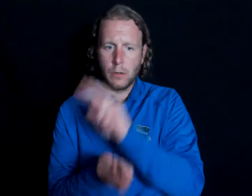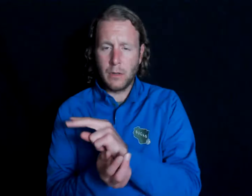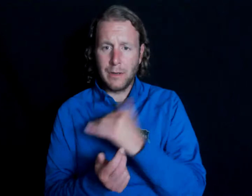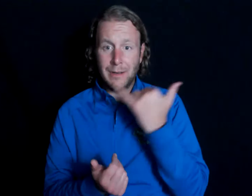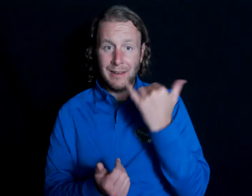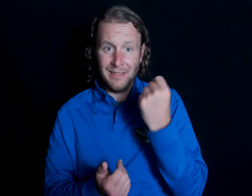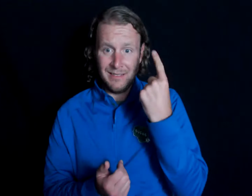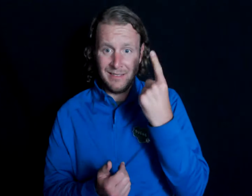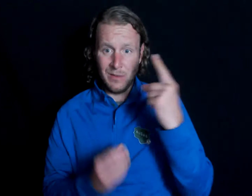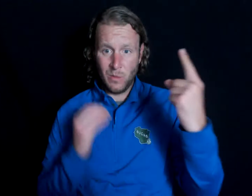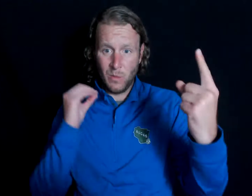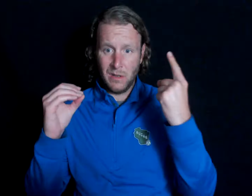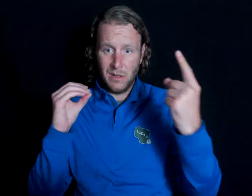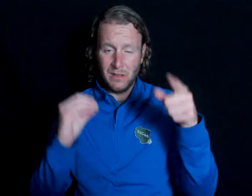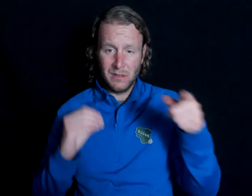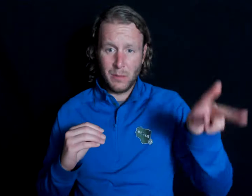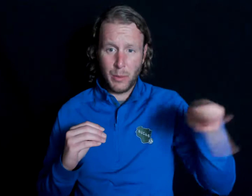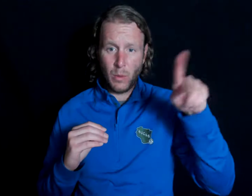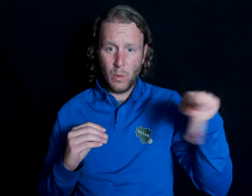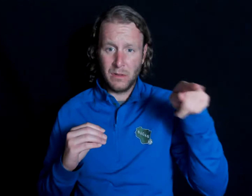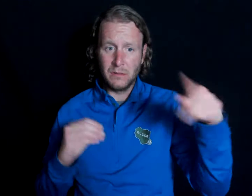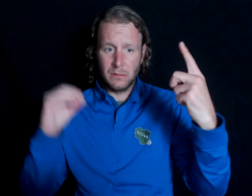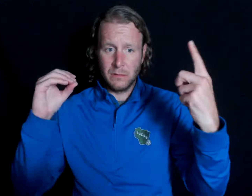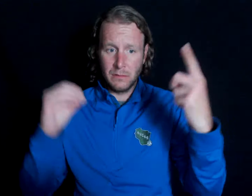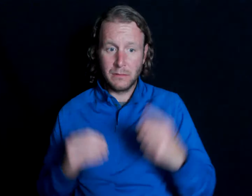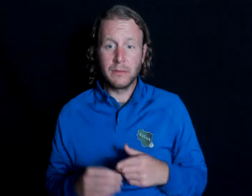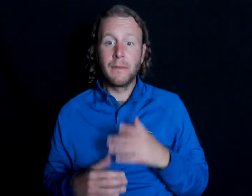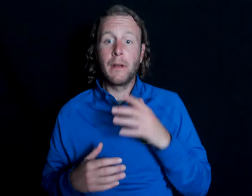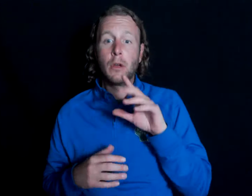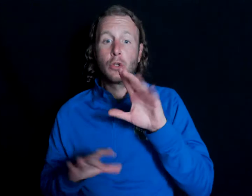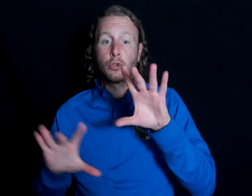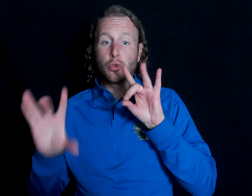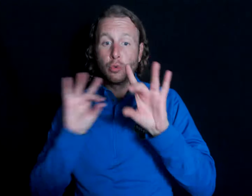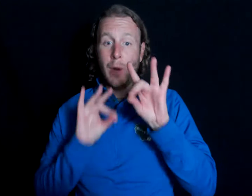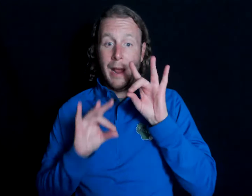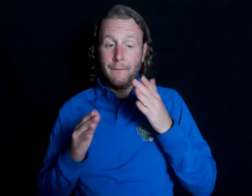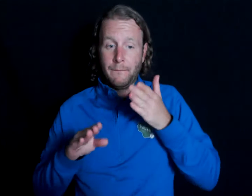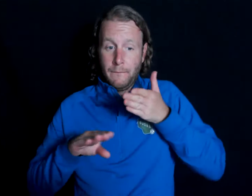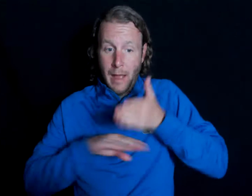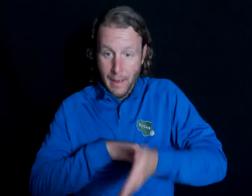Trailblazers. That's coming up right after the draft lottery, which is next after the game.